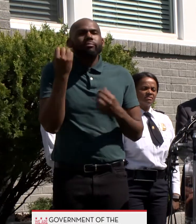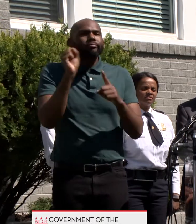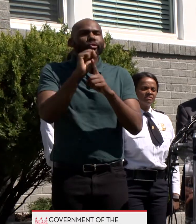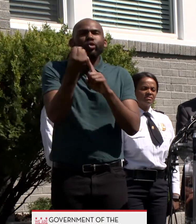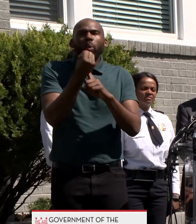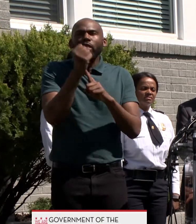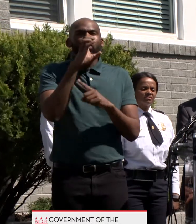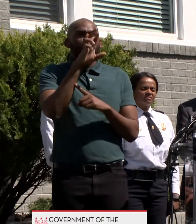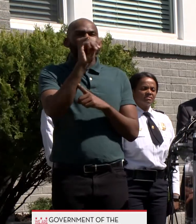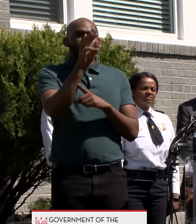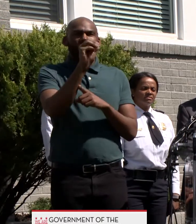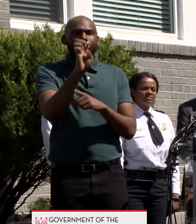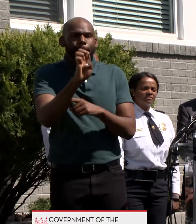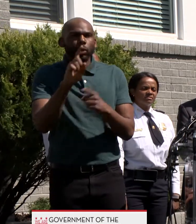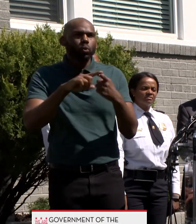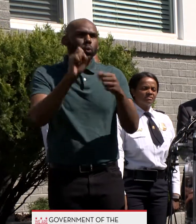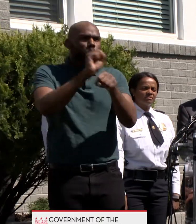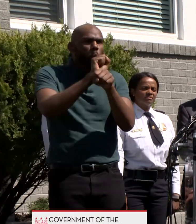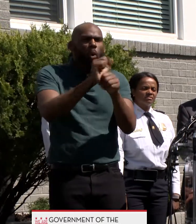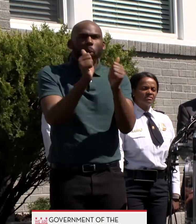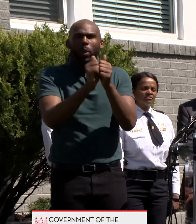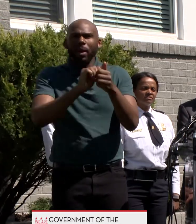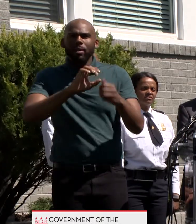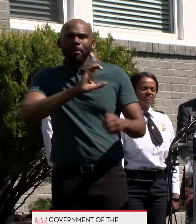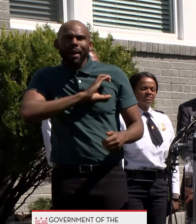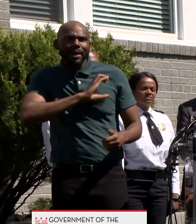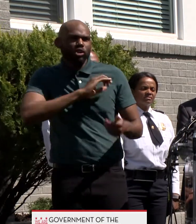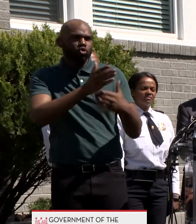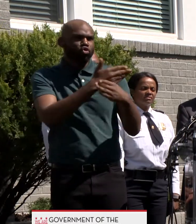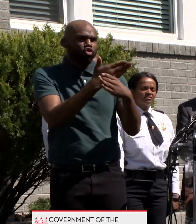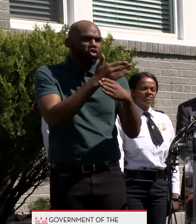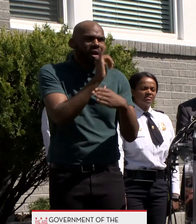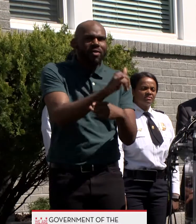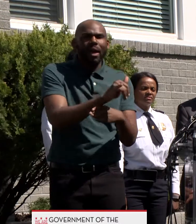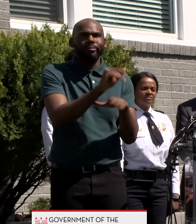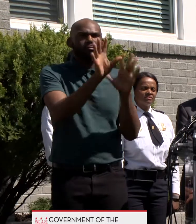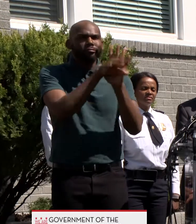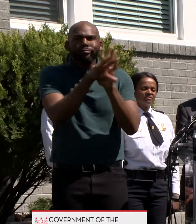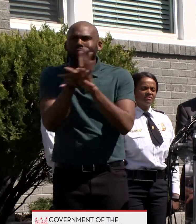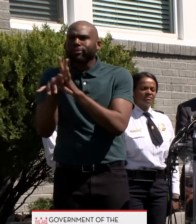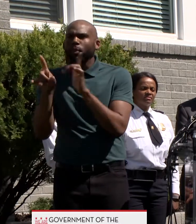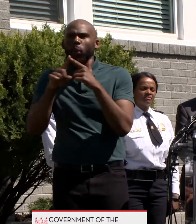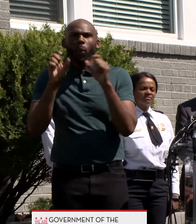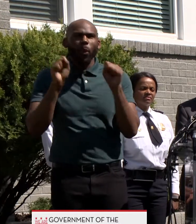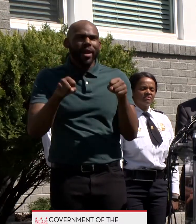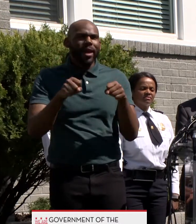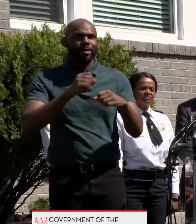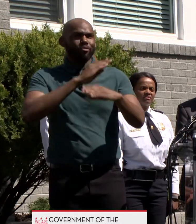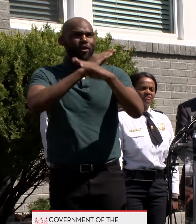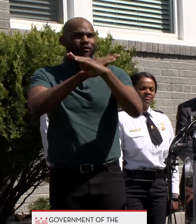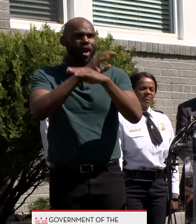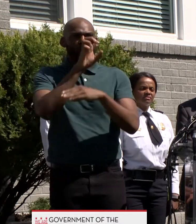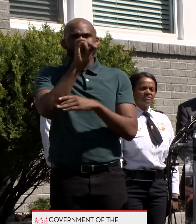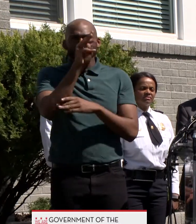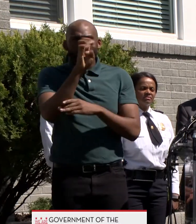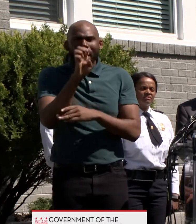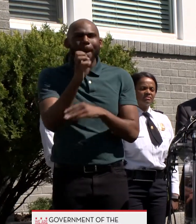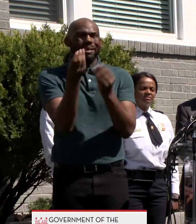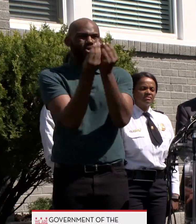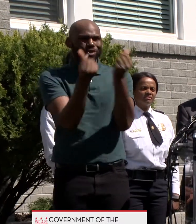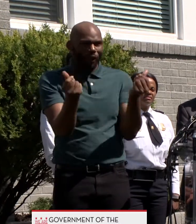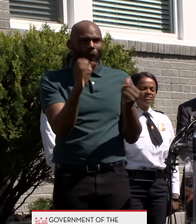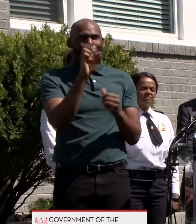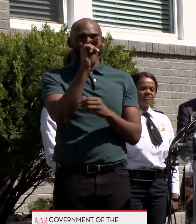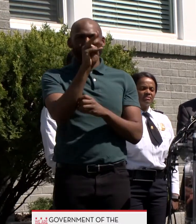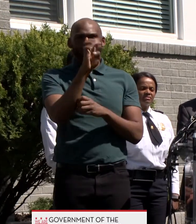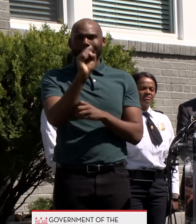a crime, to work with police to share that data so that we can deter crime in neighborhoods and solve crimes